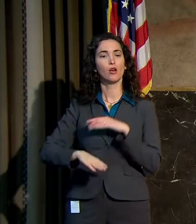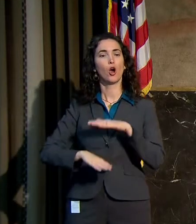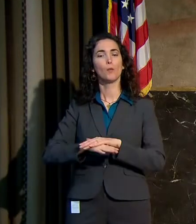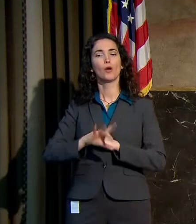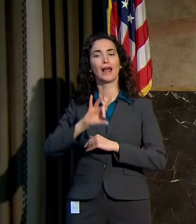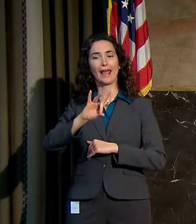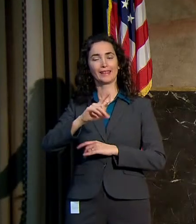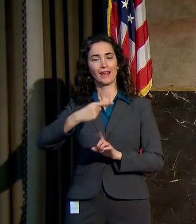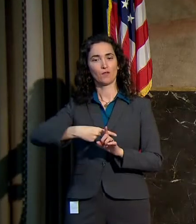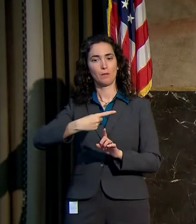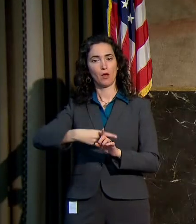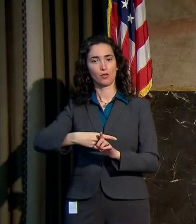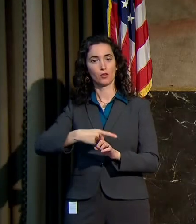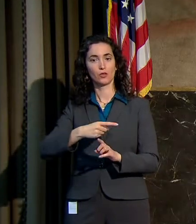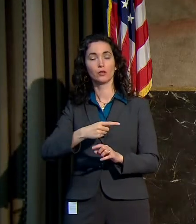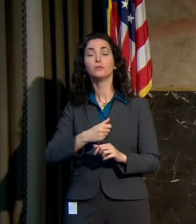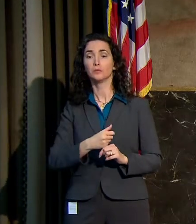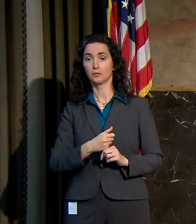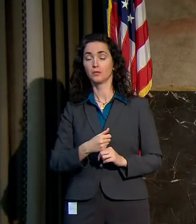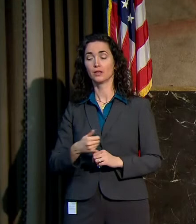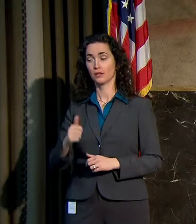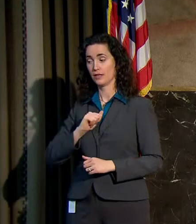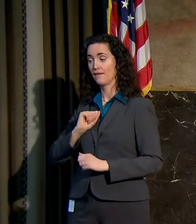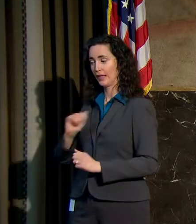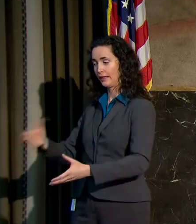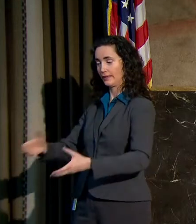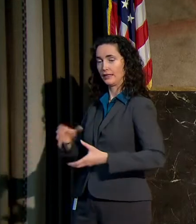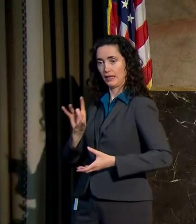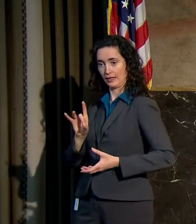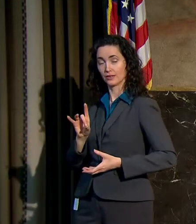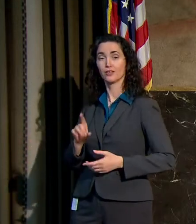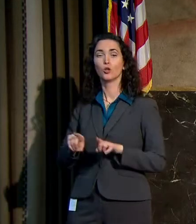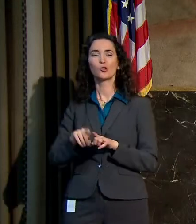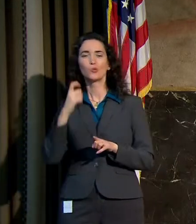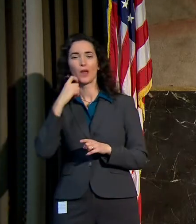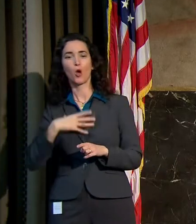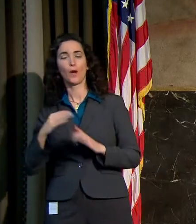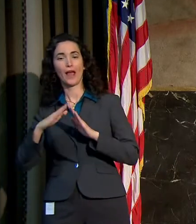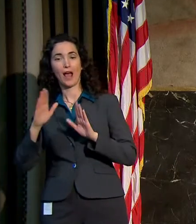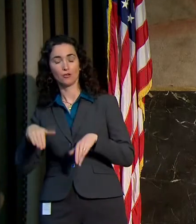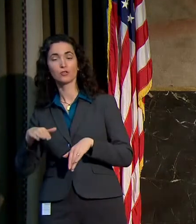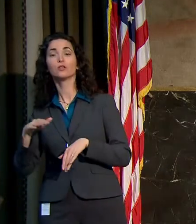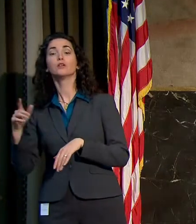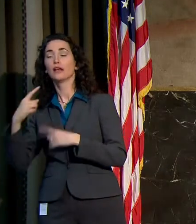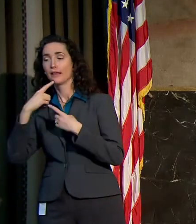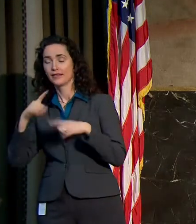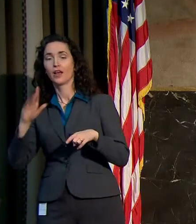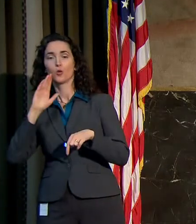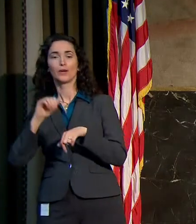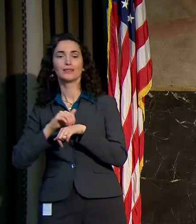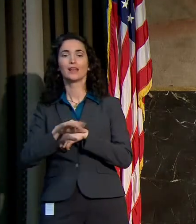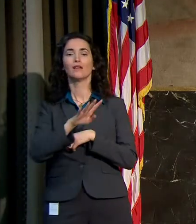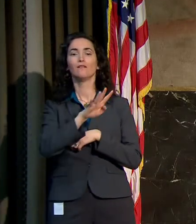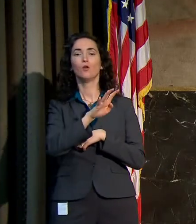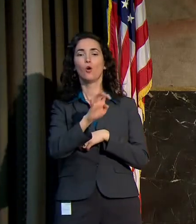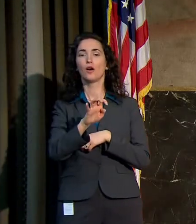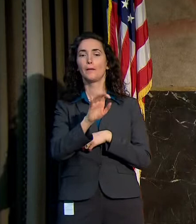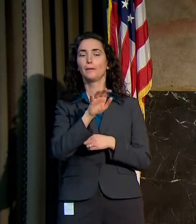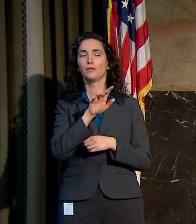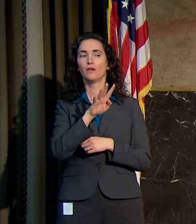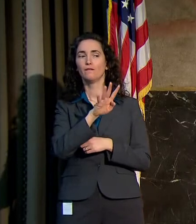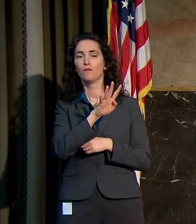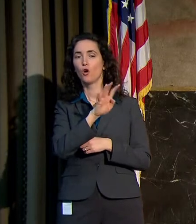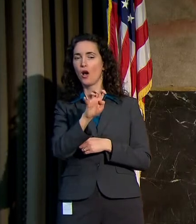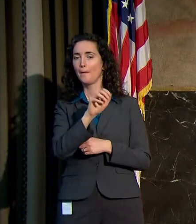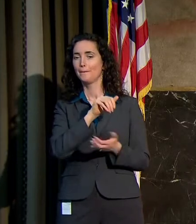And then most recently, the White House announced that it will start shipping 400 million free N95 masks nationwide next week.